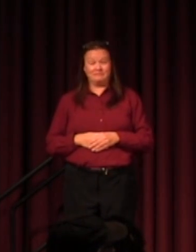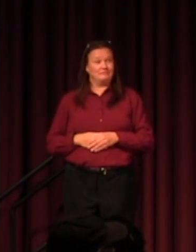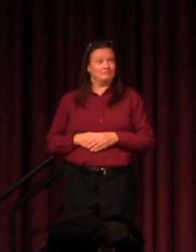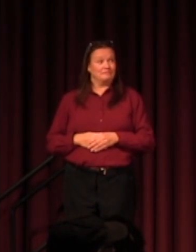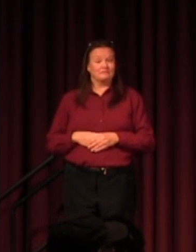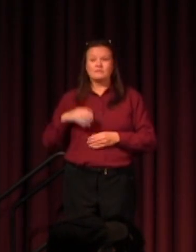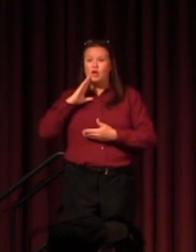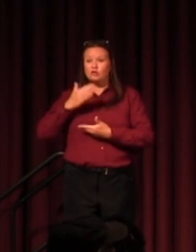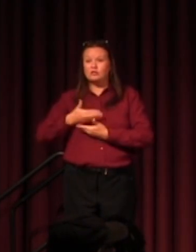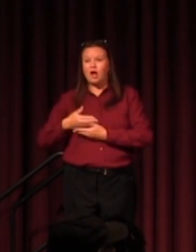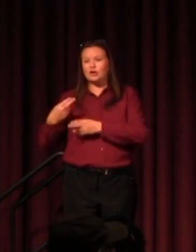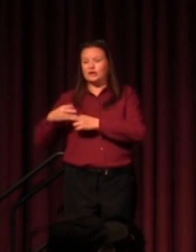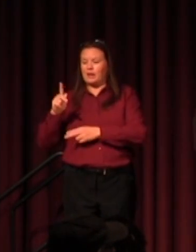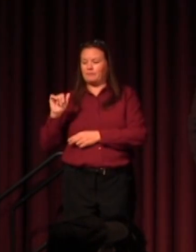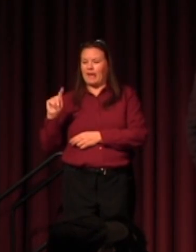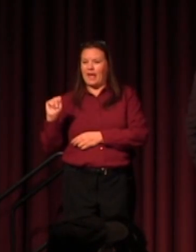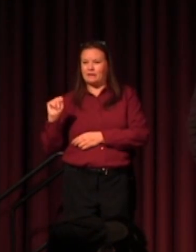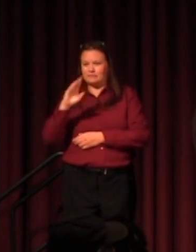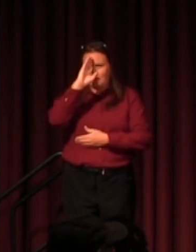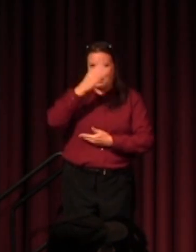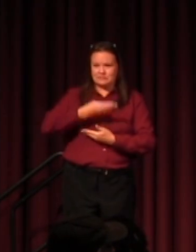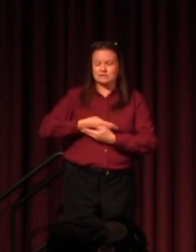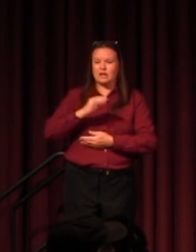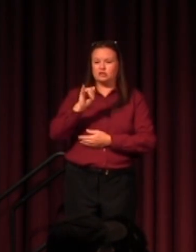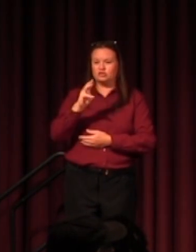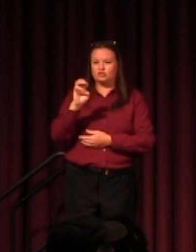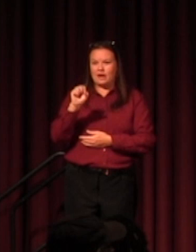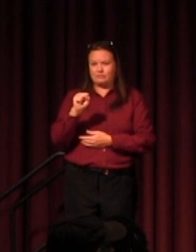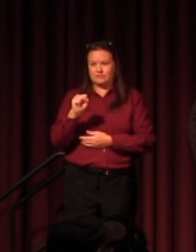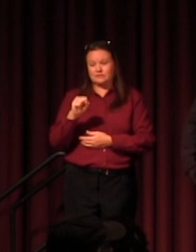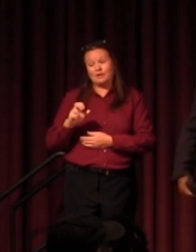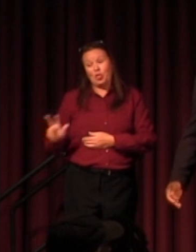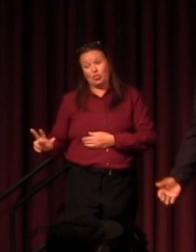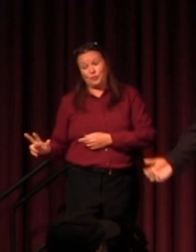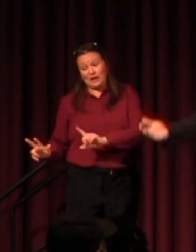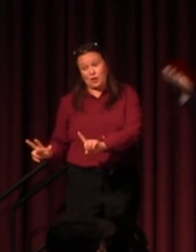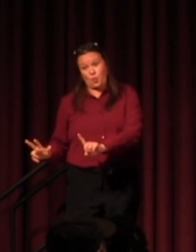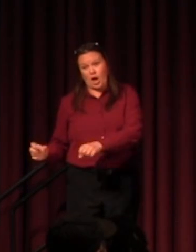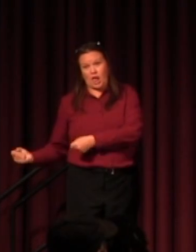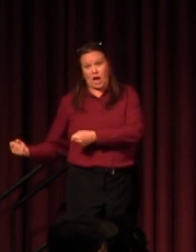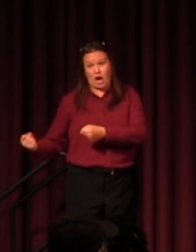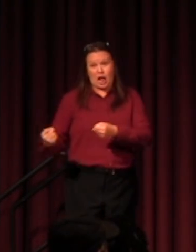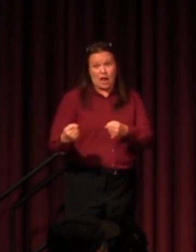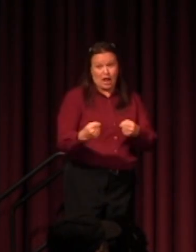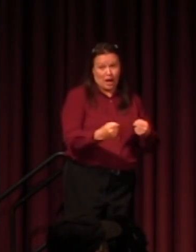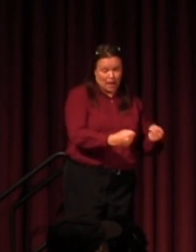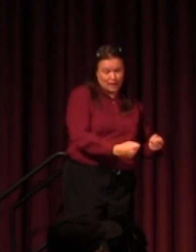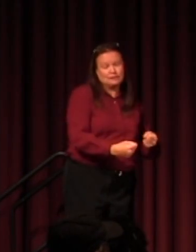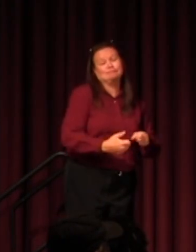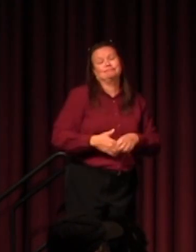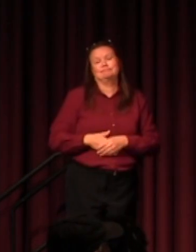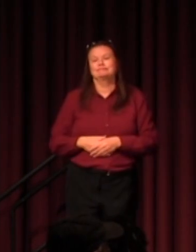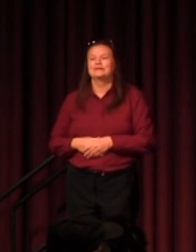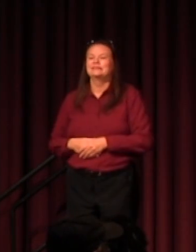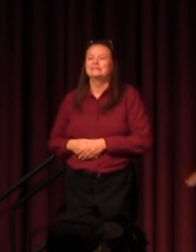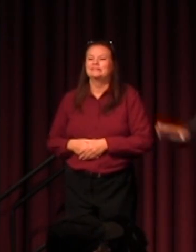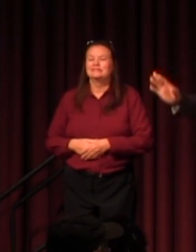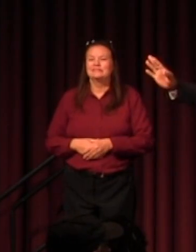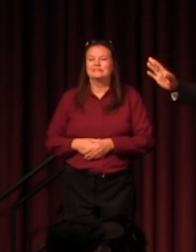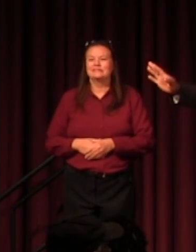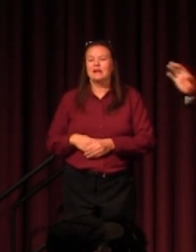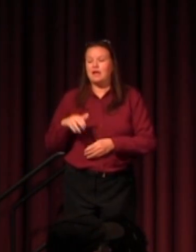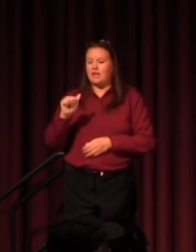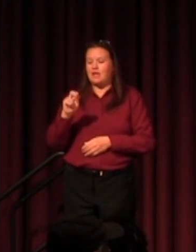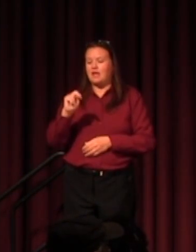Our daughter, Kat, and our son, James, were the 3-year-old and 1-year-old that we were driving around the country, driving across the country.